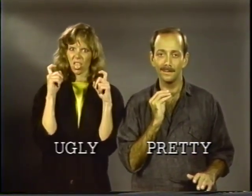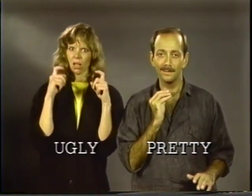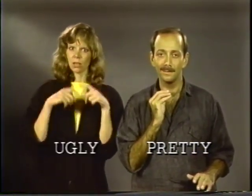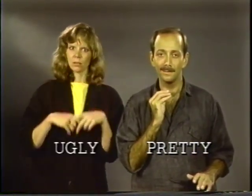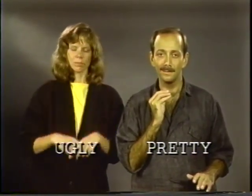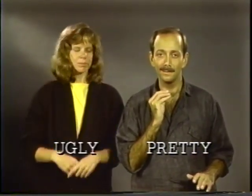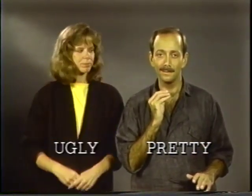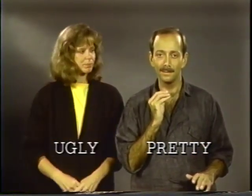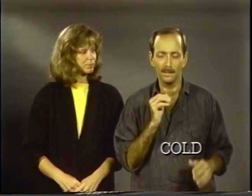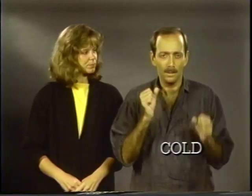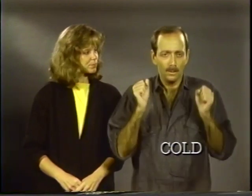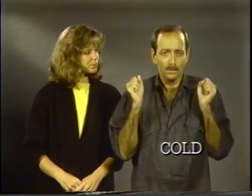cold,